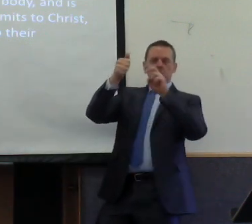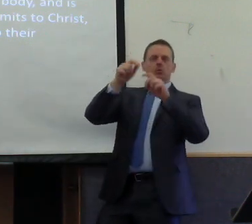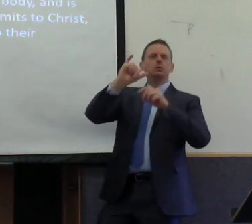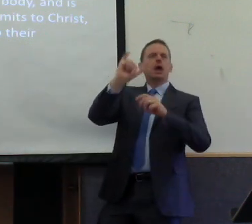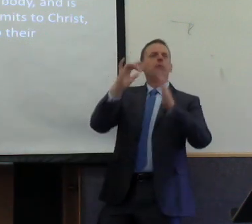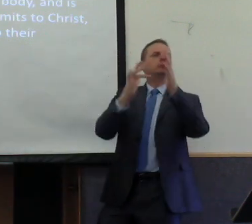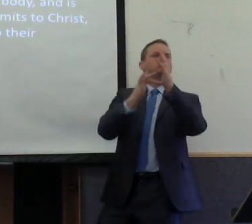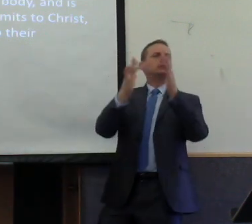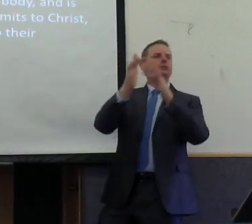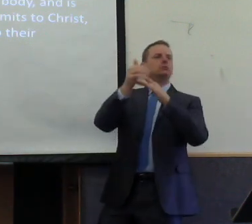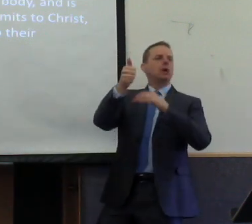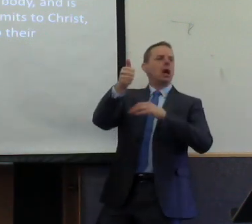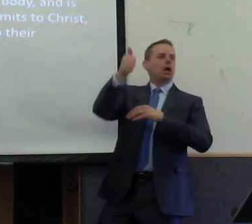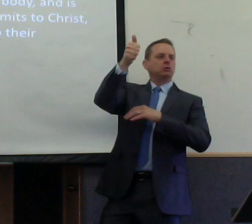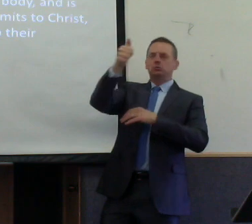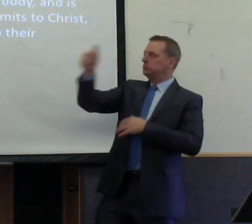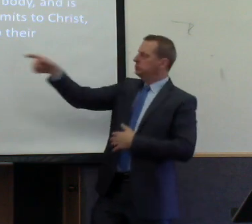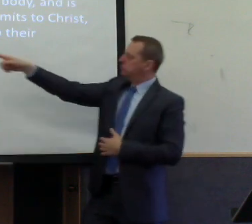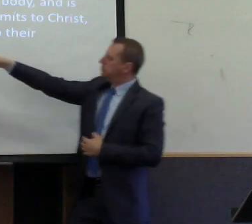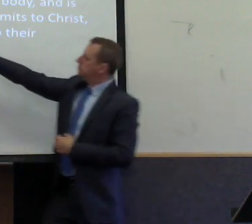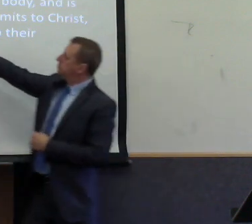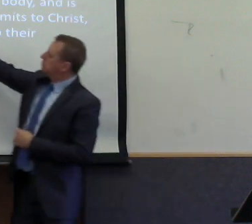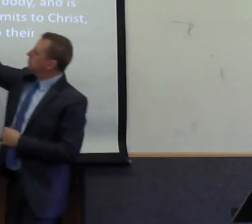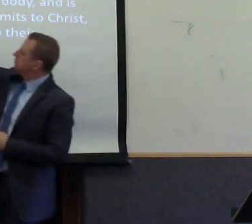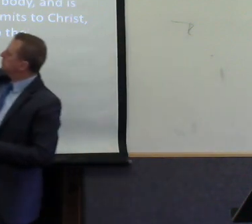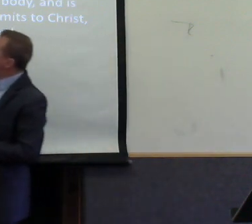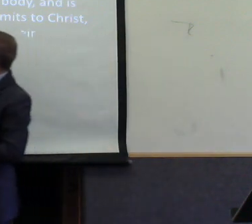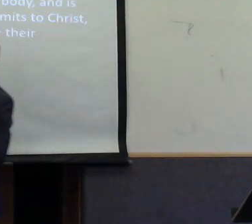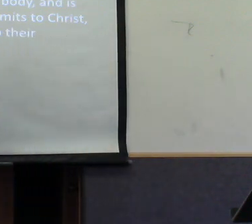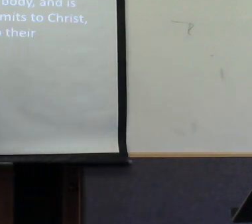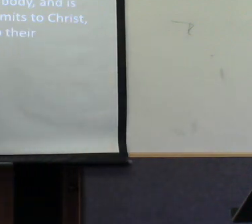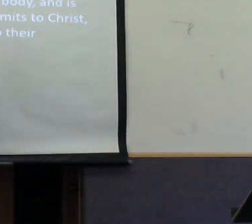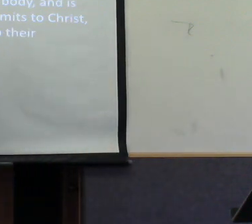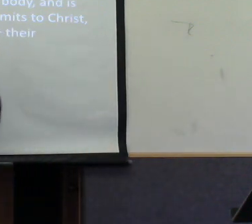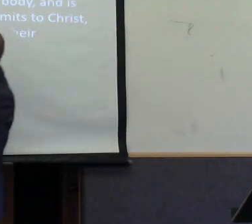So the husband is in the hair, just like Jesus is in the hair.